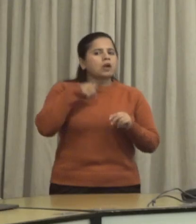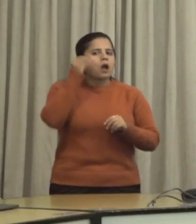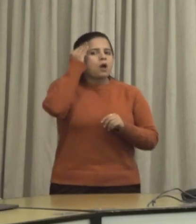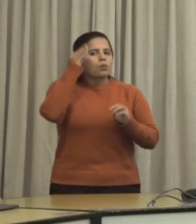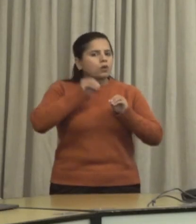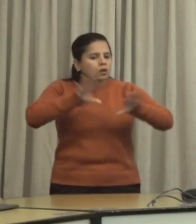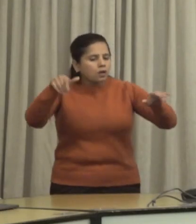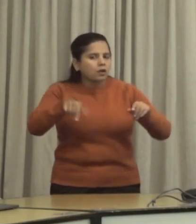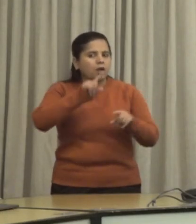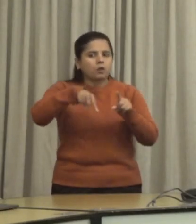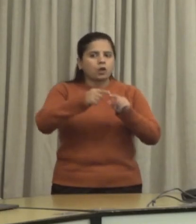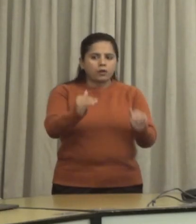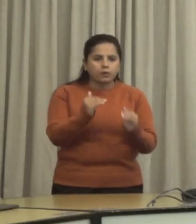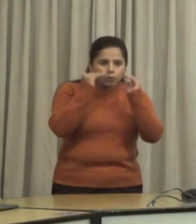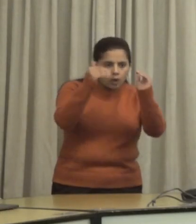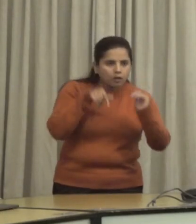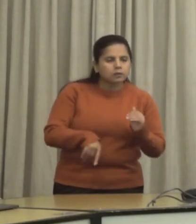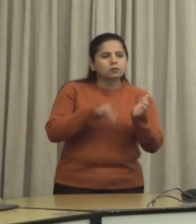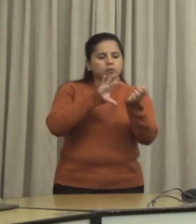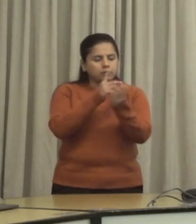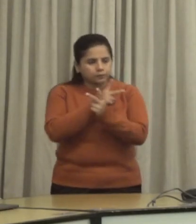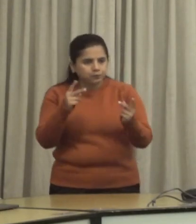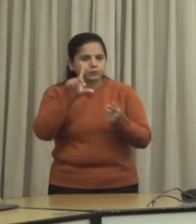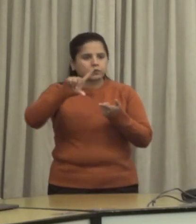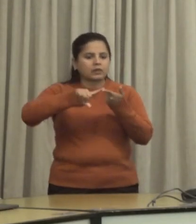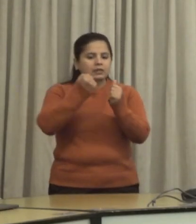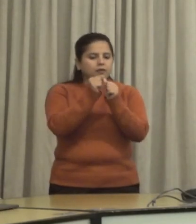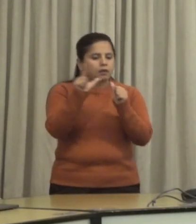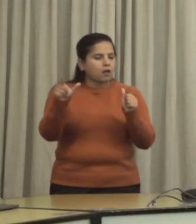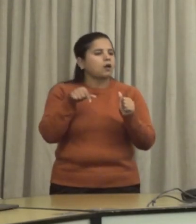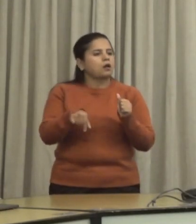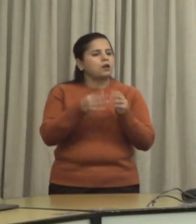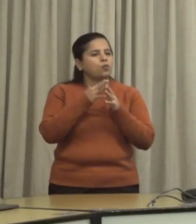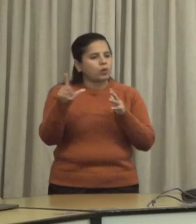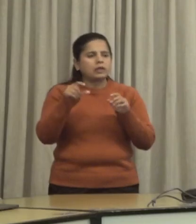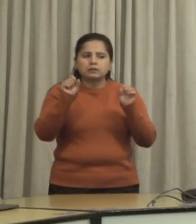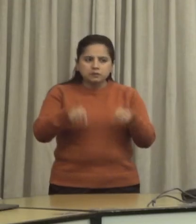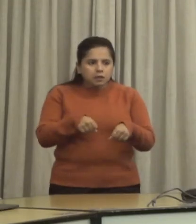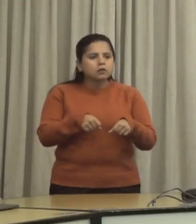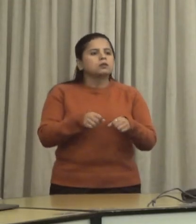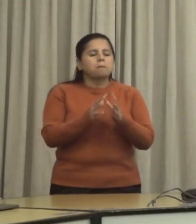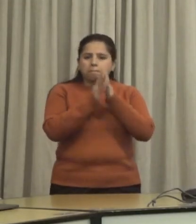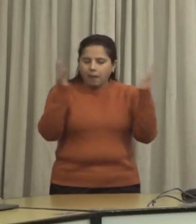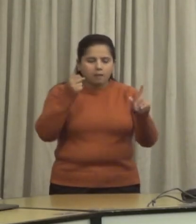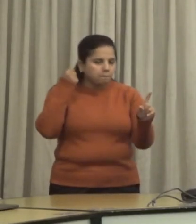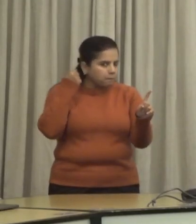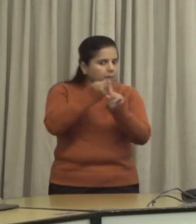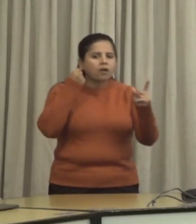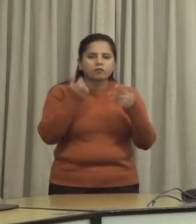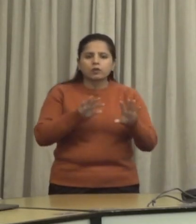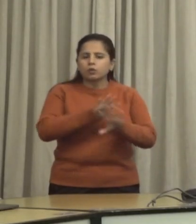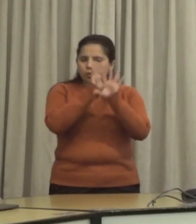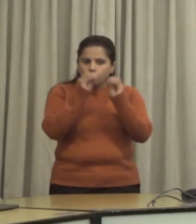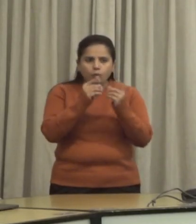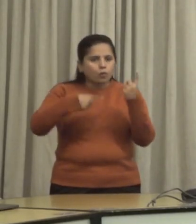awareness about advanced medical directive, awareness about legal will, definitely created a huge impact all over